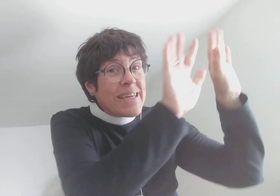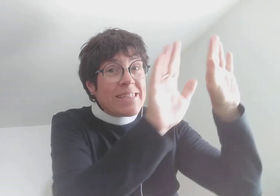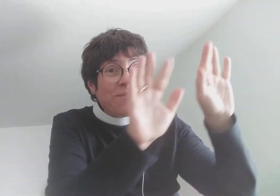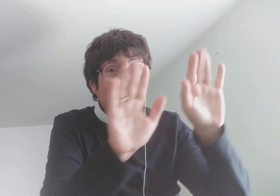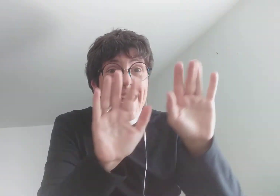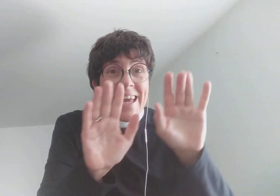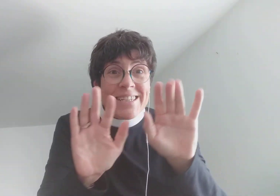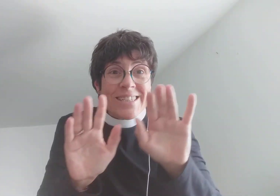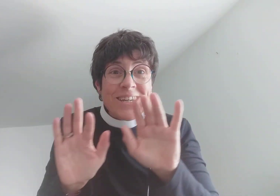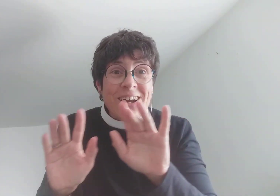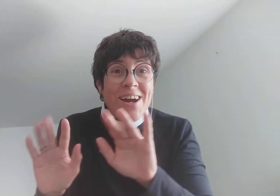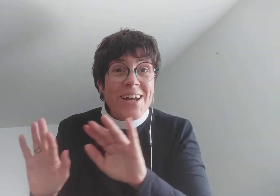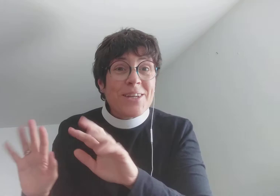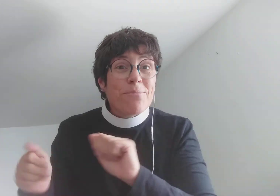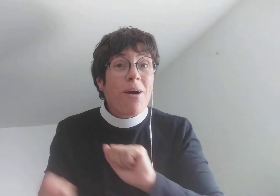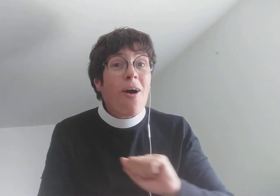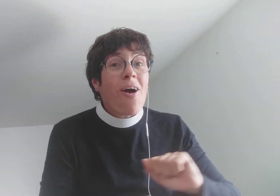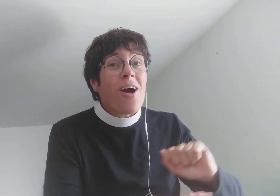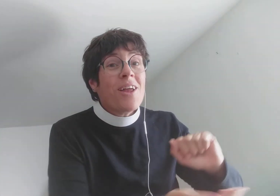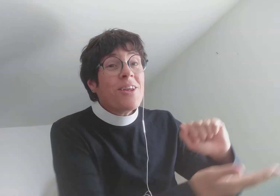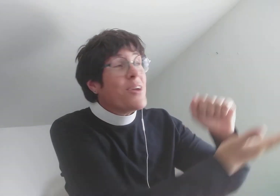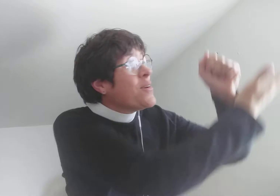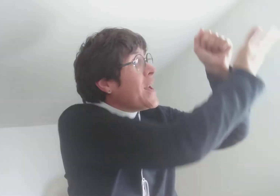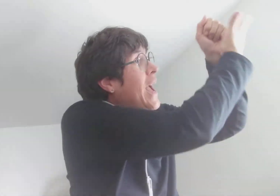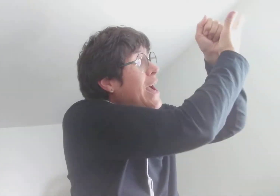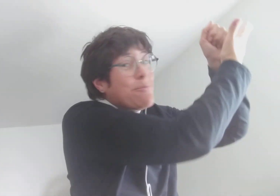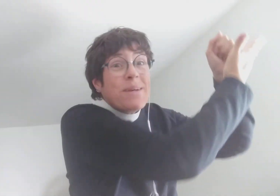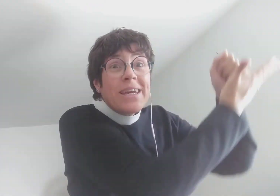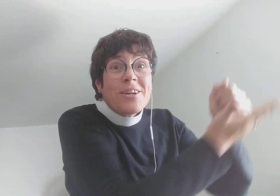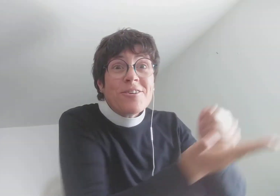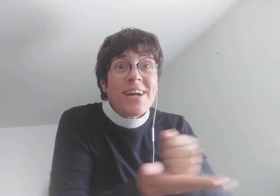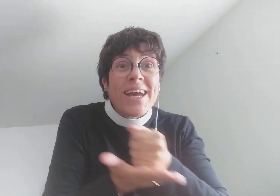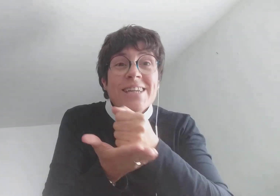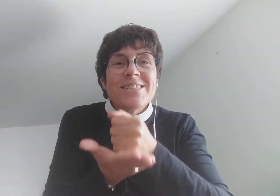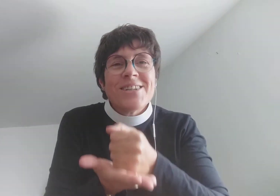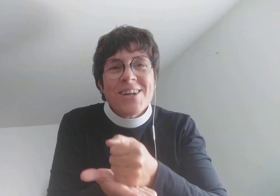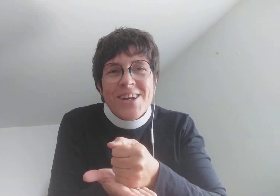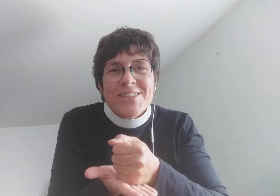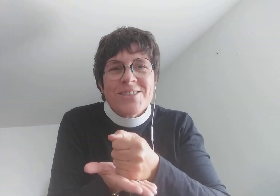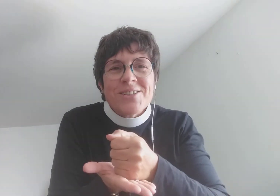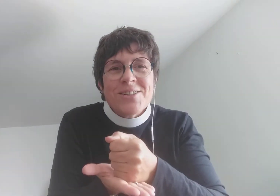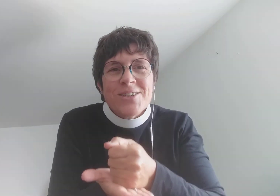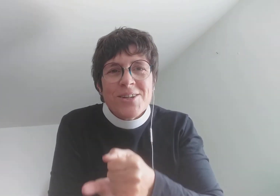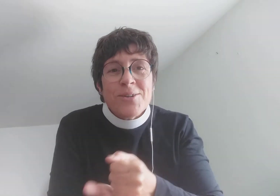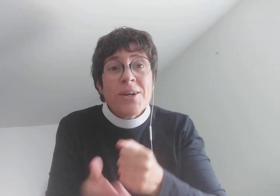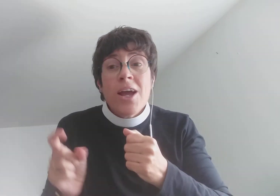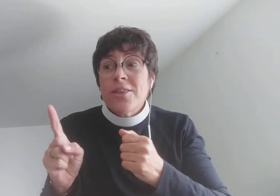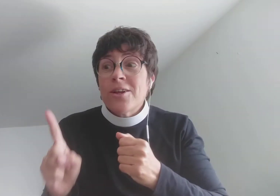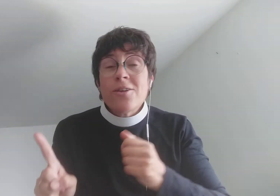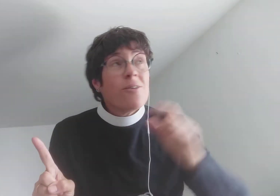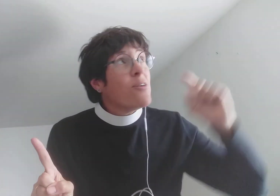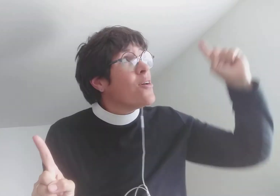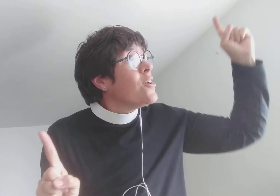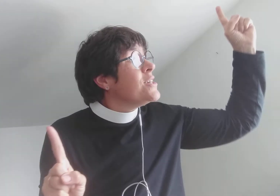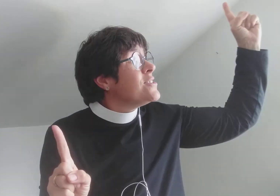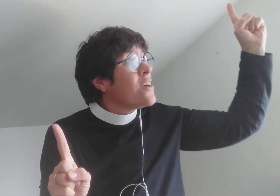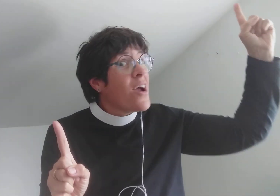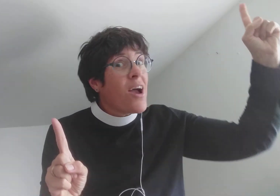his face shine upon you and be gracious to you. The Lord